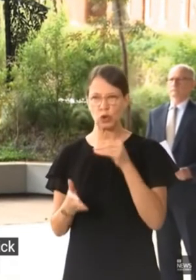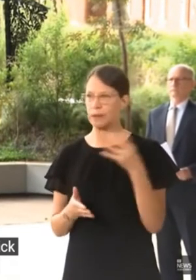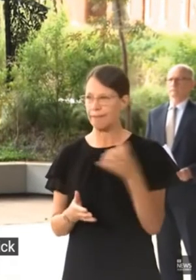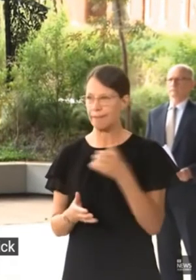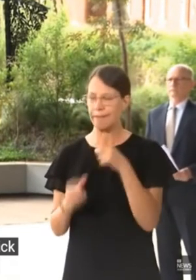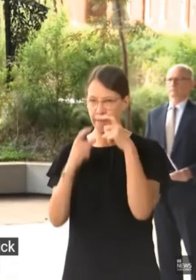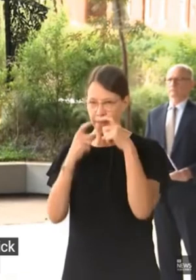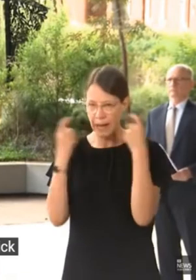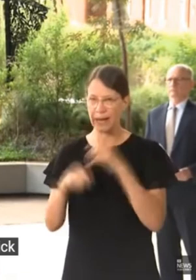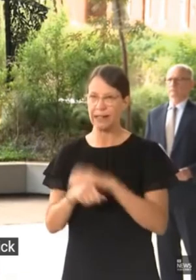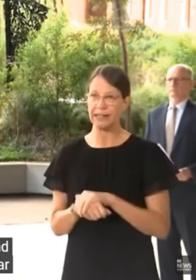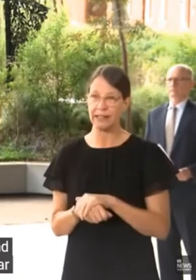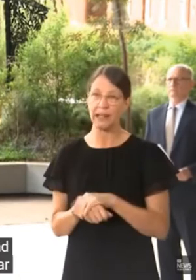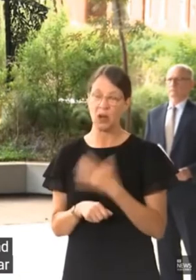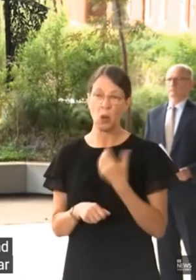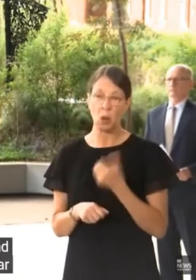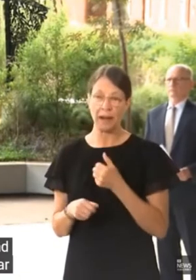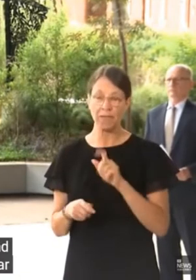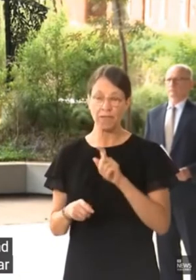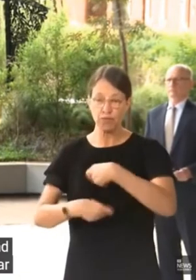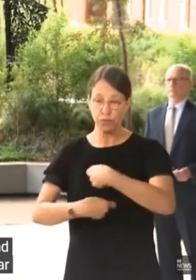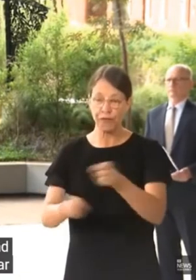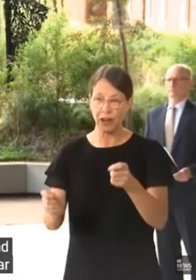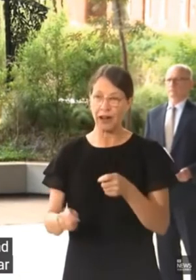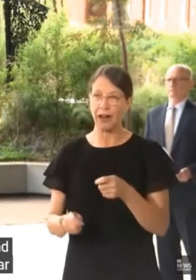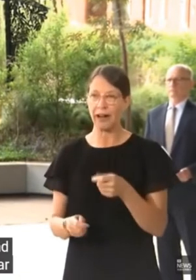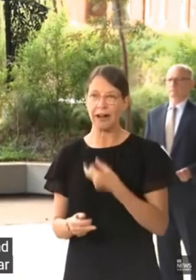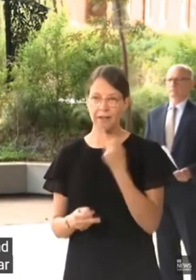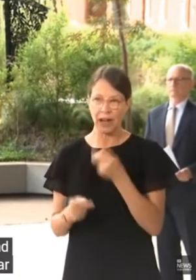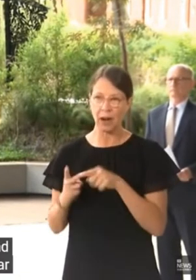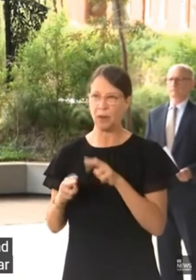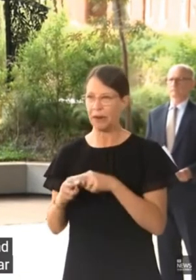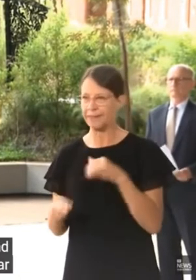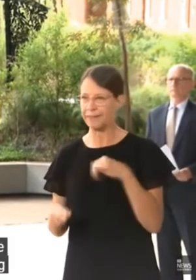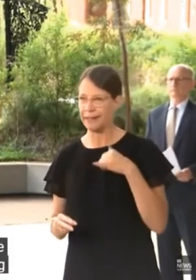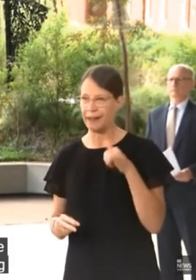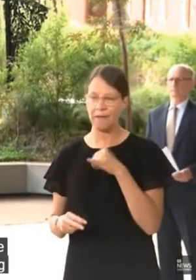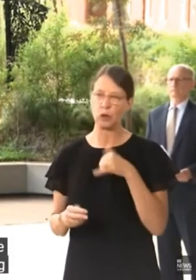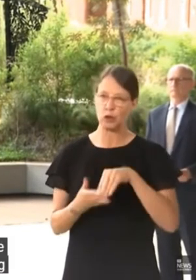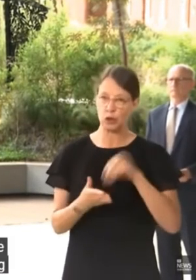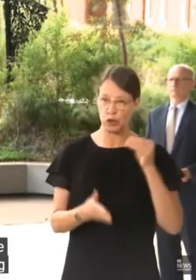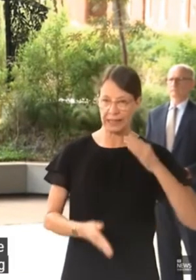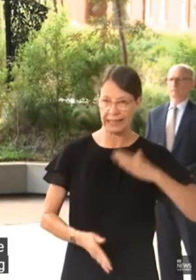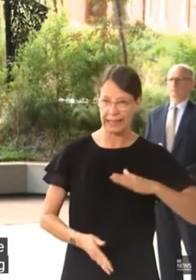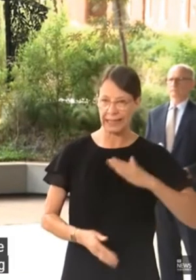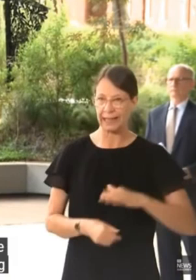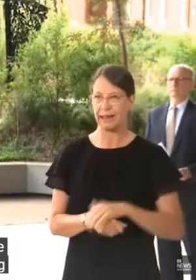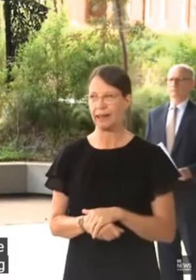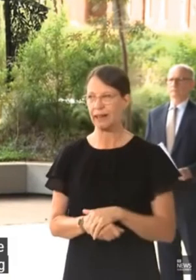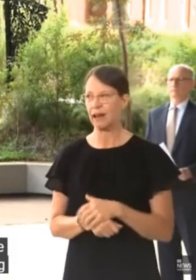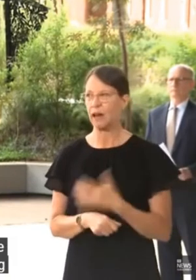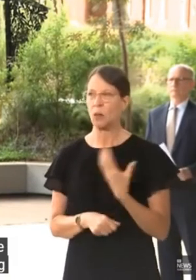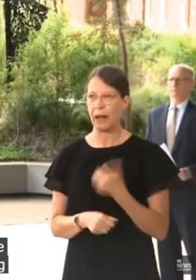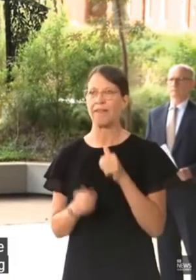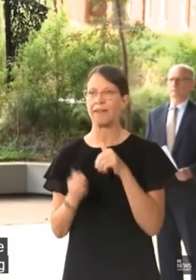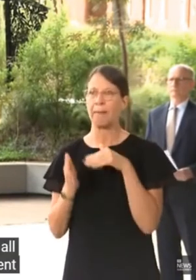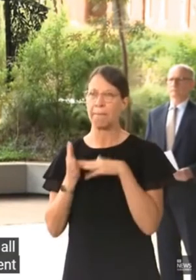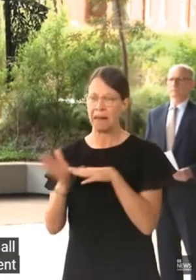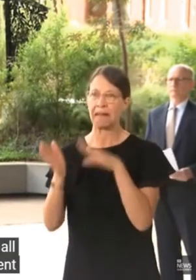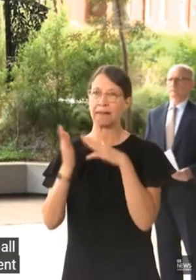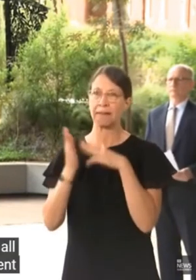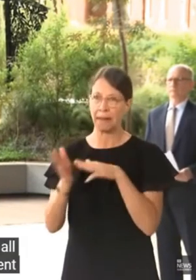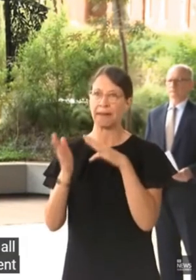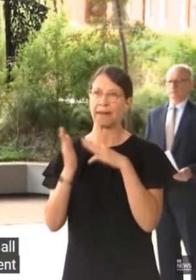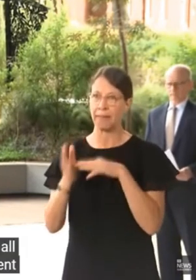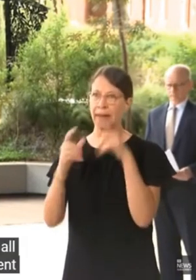available for all of our staff and for any student that needs one. And they were also millions and millions of masks out on the road being delivered to